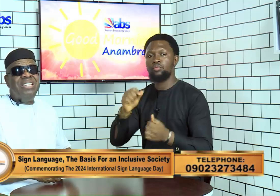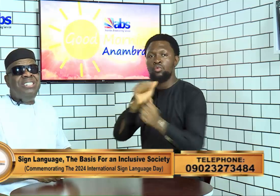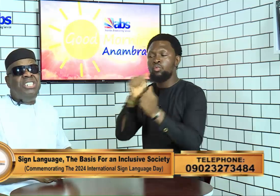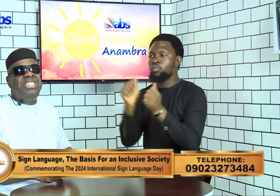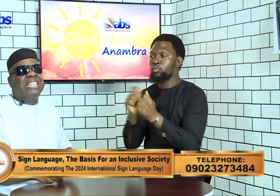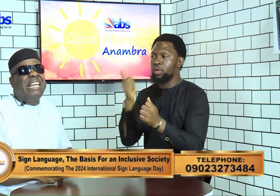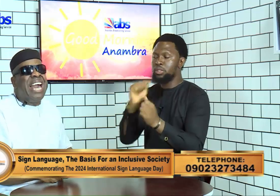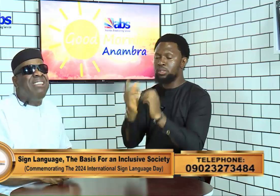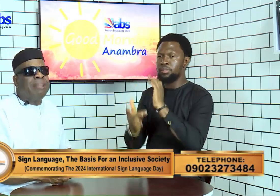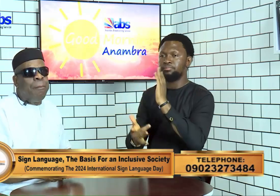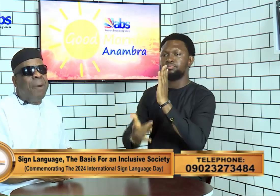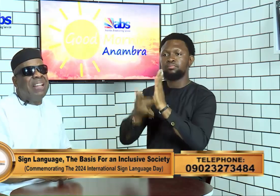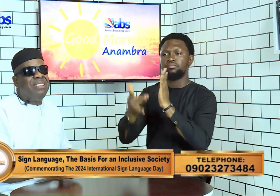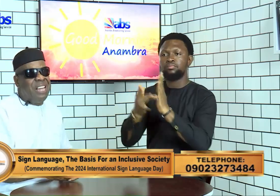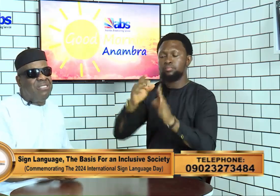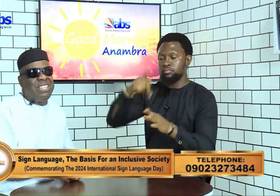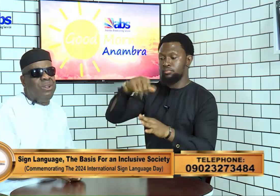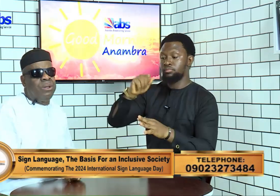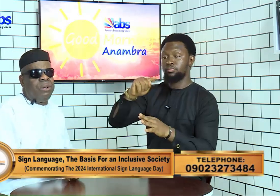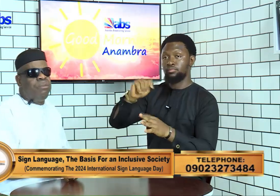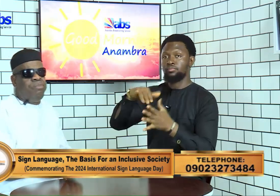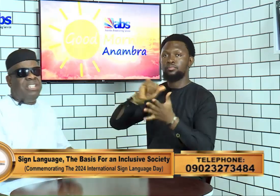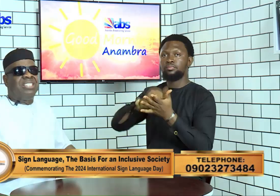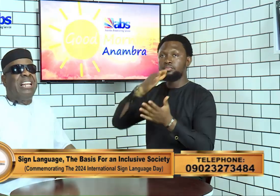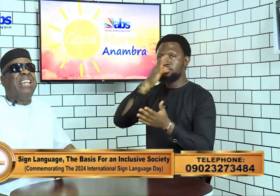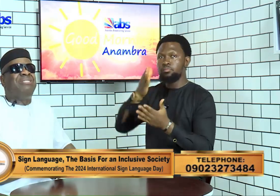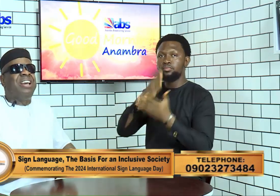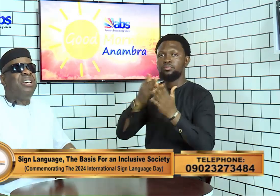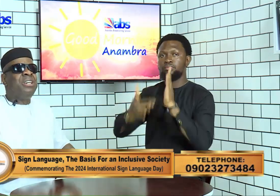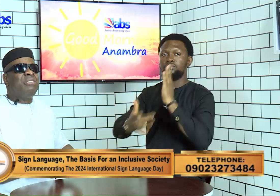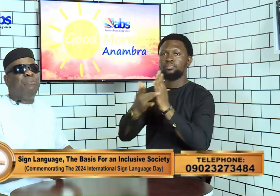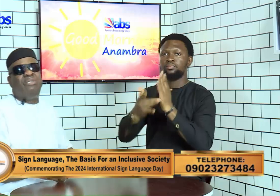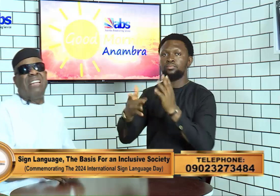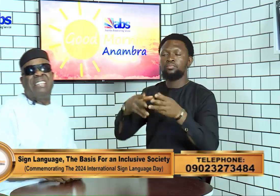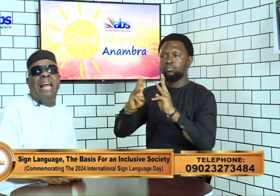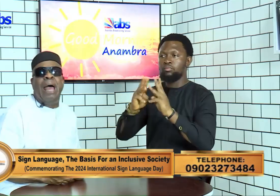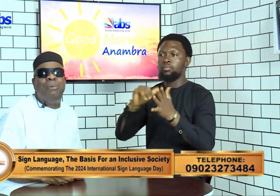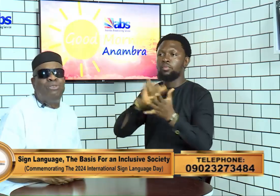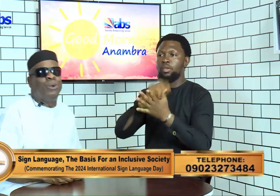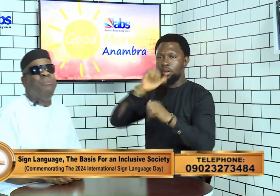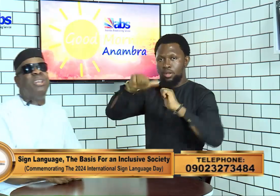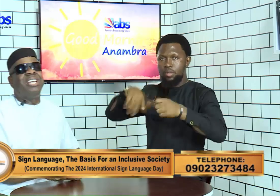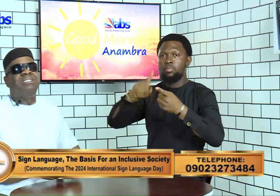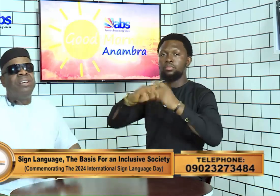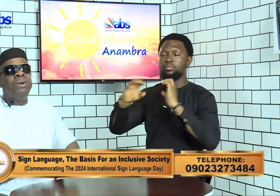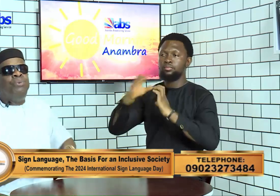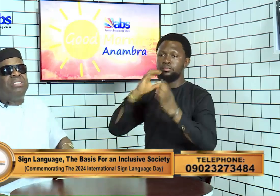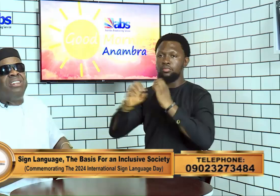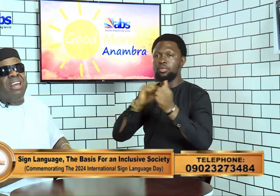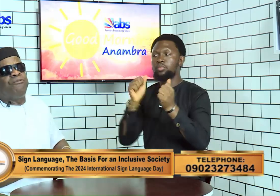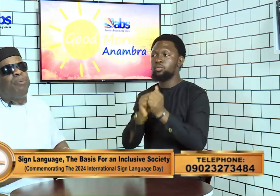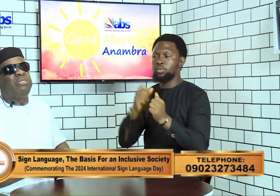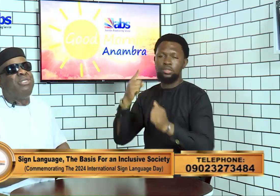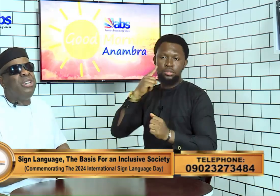the digitalized part, they are still digitalized symbols. They are still able to communicate with